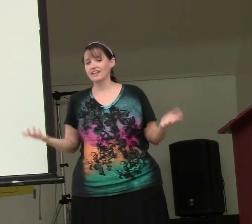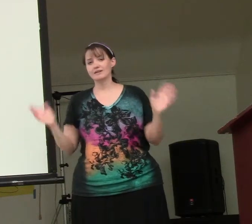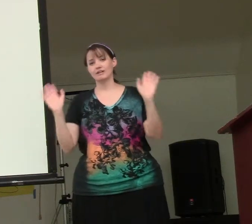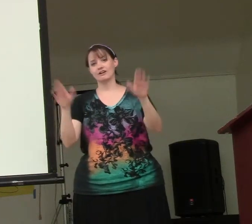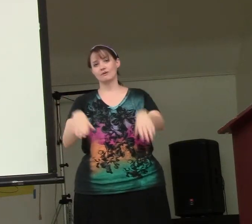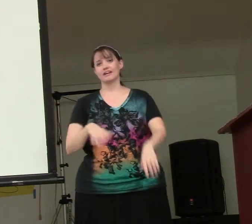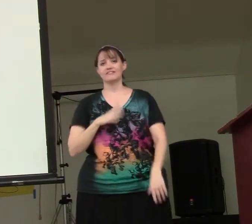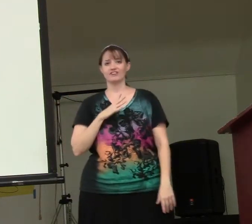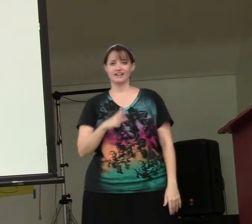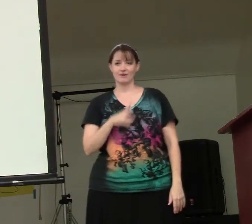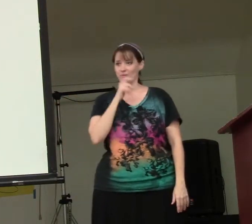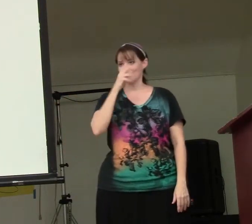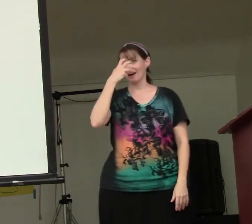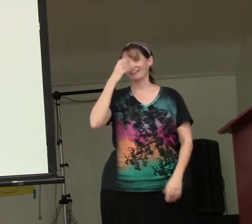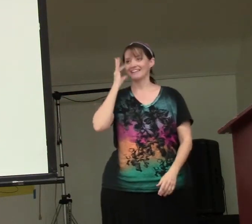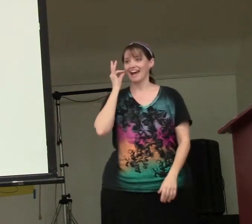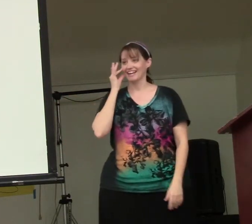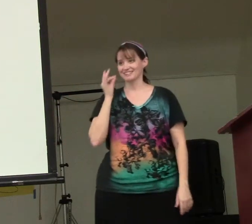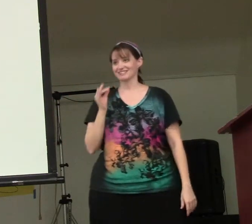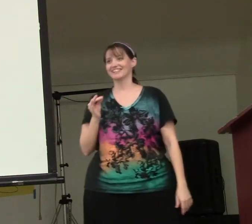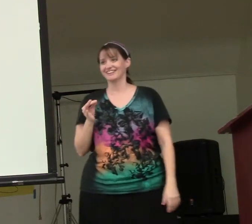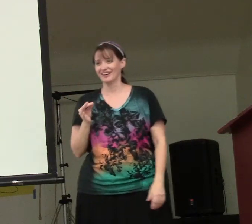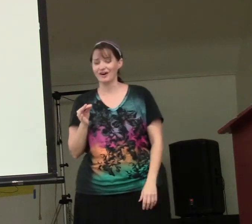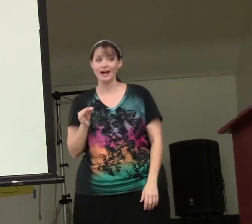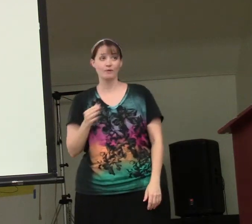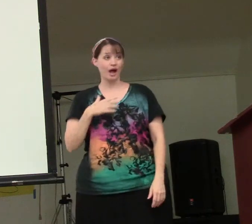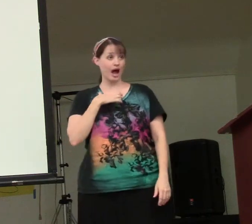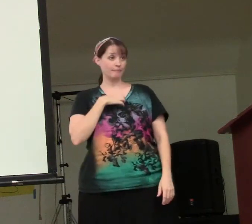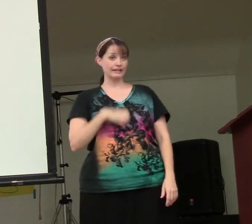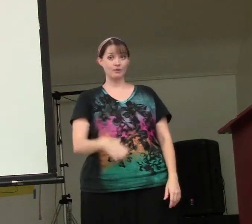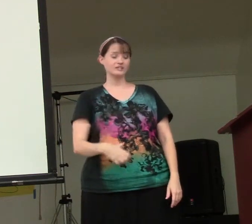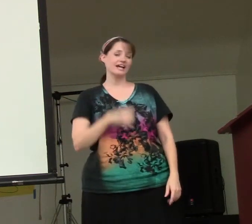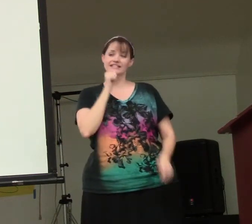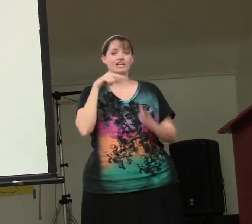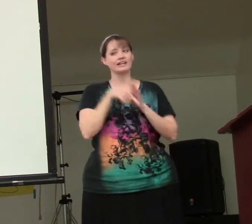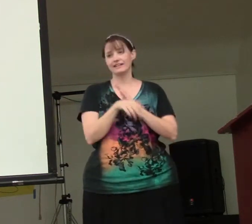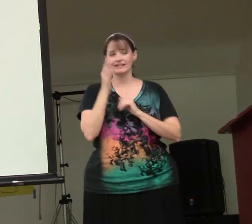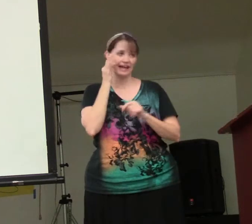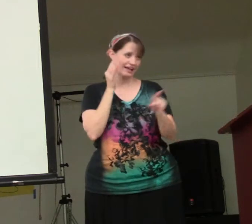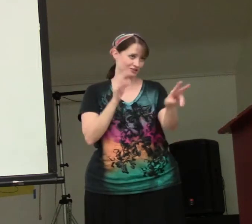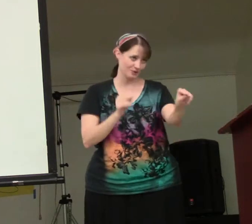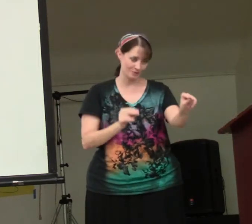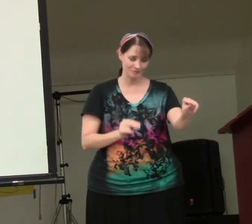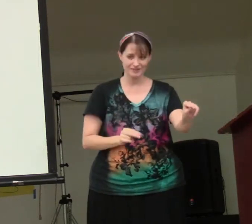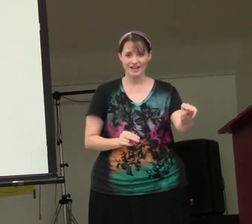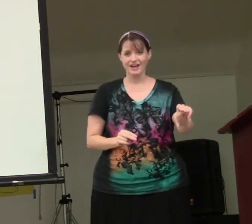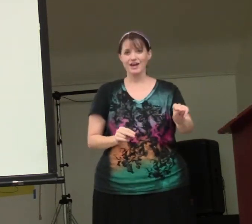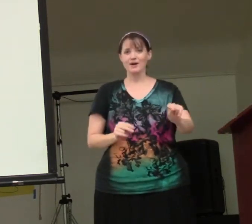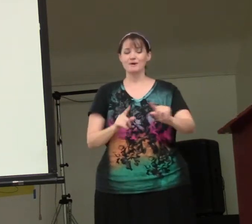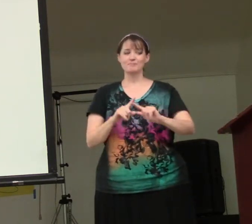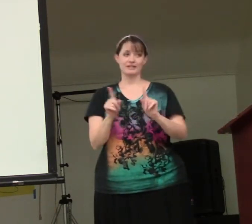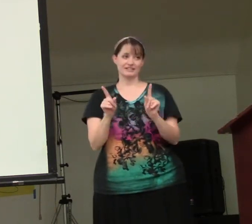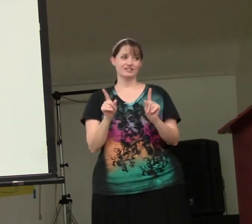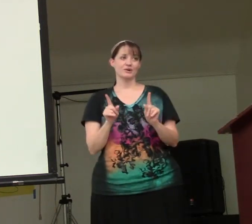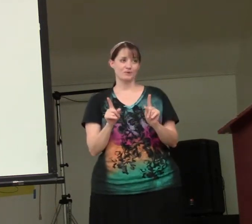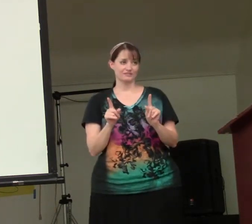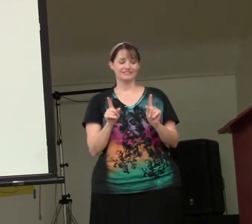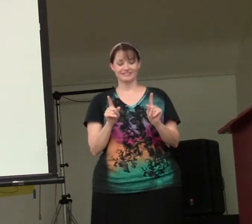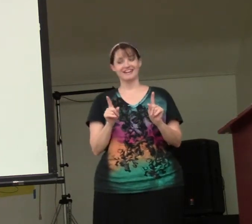then like, oh, okay, fine. I won't be mad at the cats. I did not kill the cats. But you know, yeah.